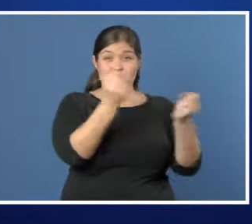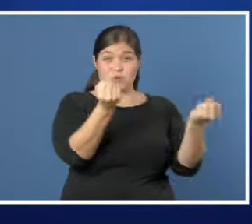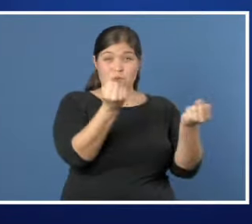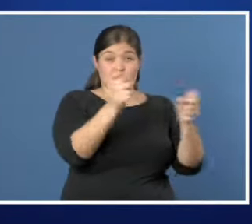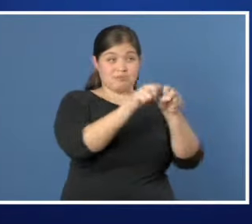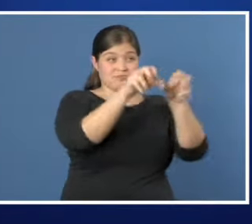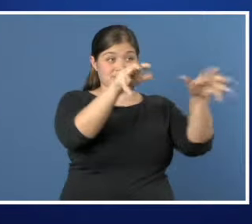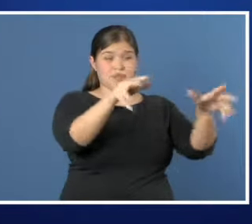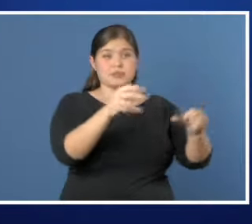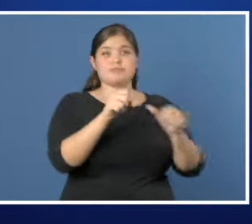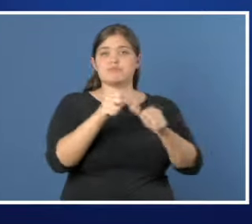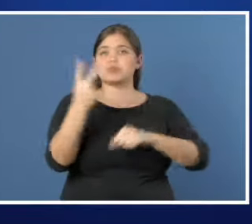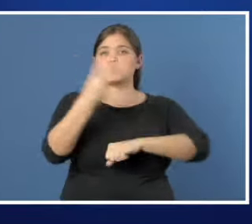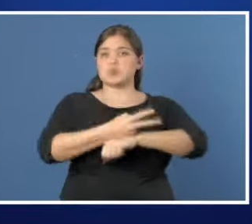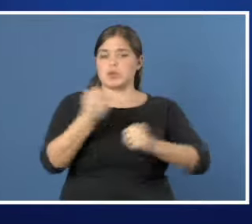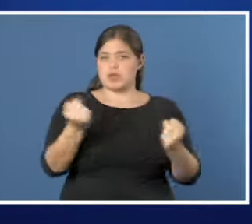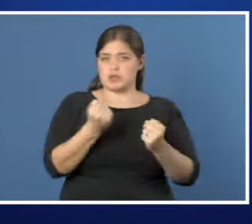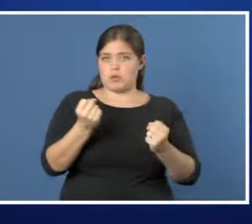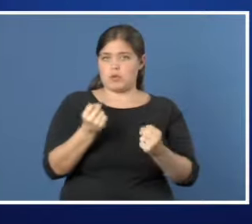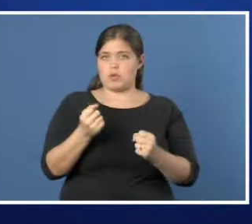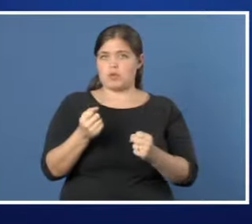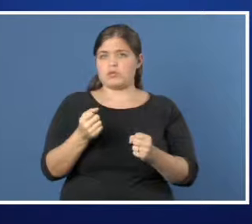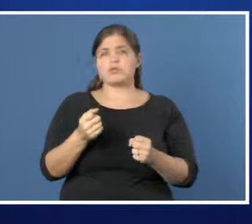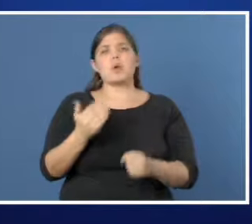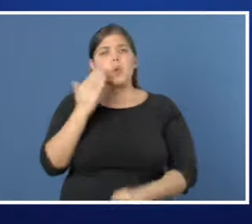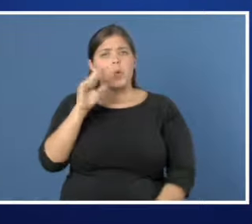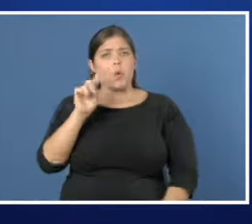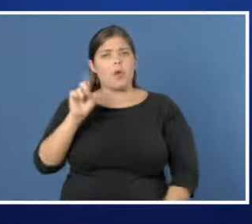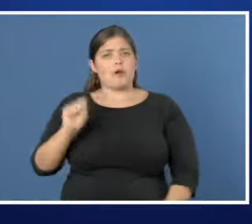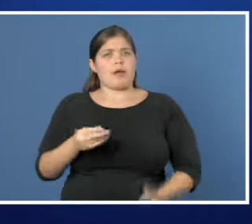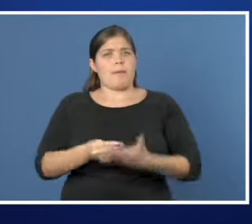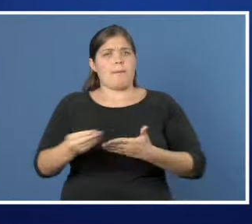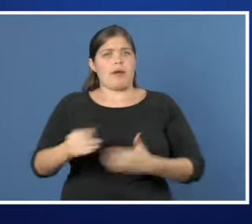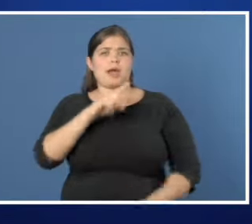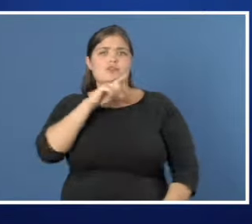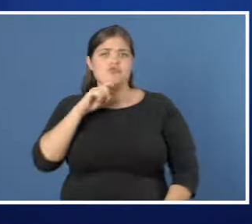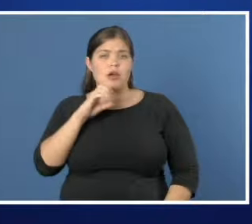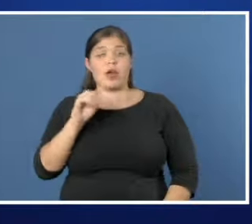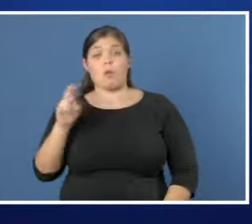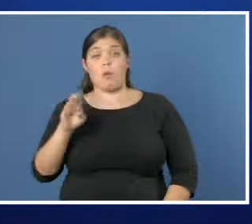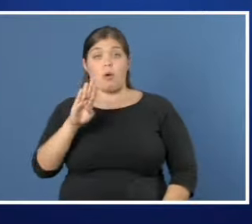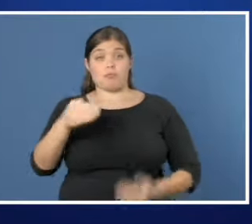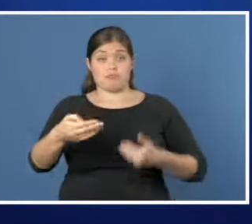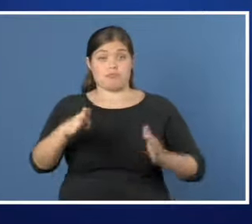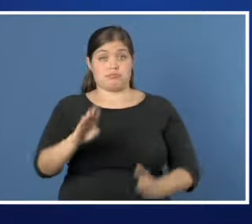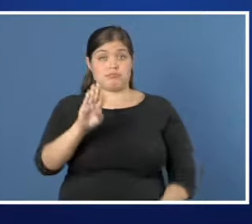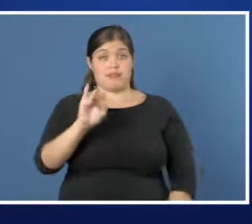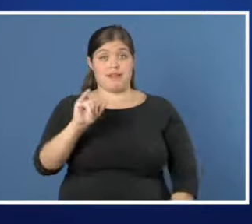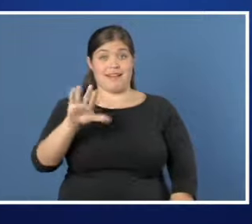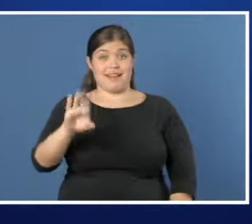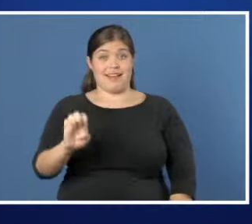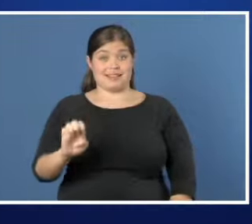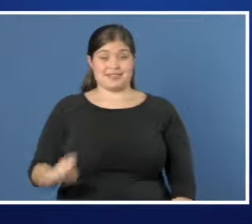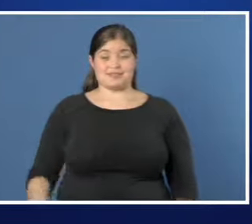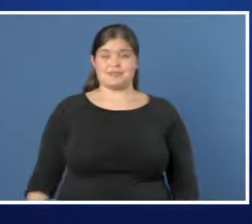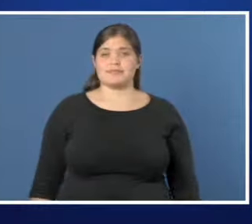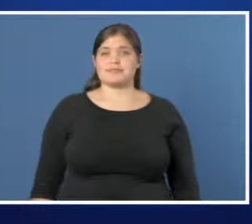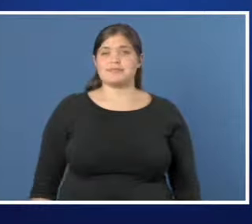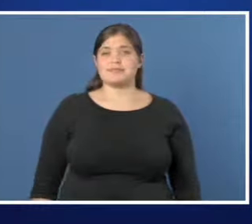full freezer for 2 days. Plan ahead and know where dry ice and block ice can